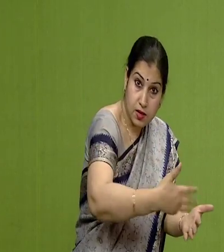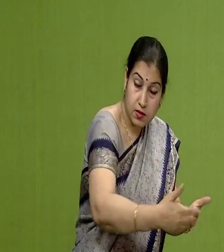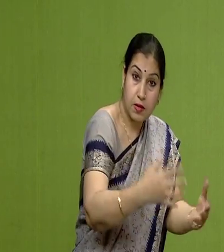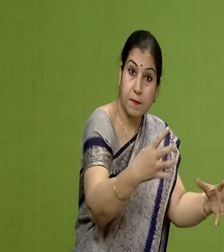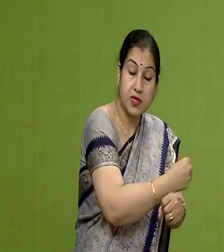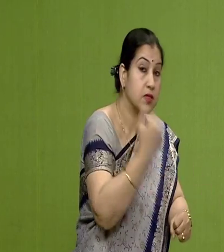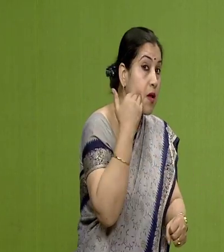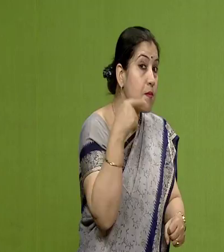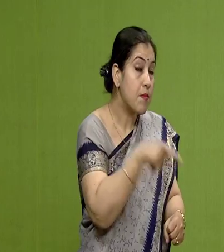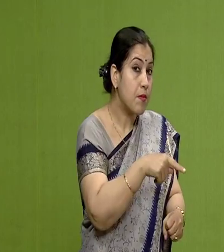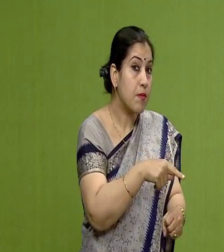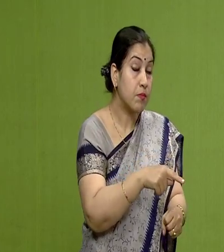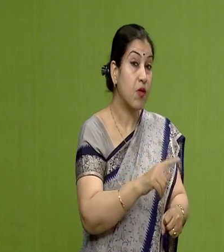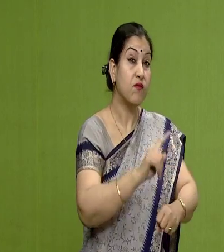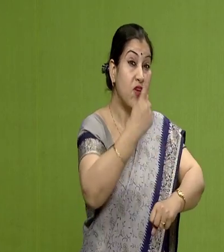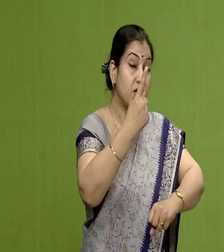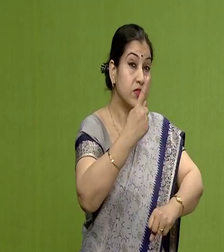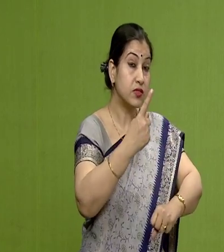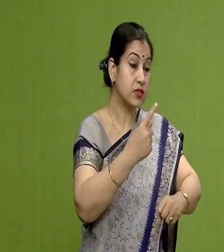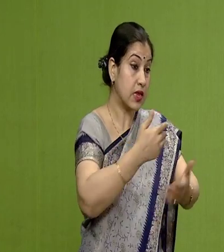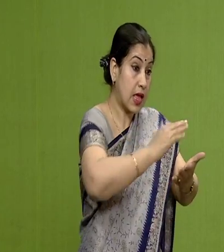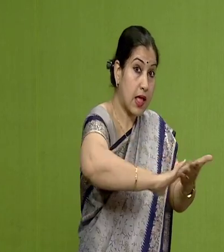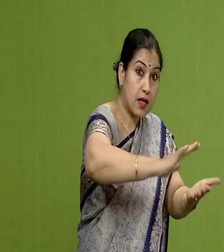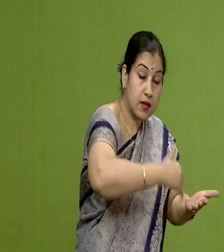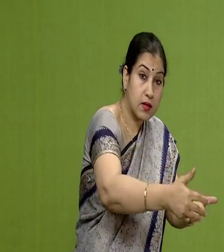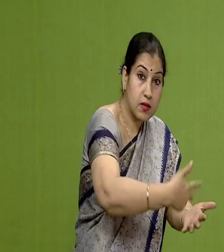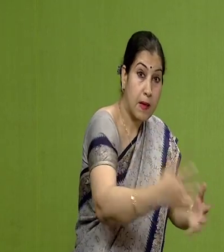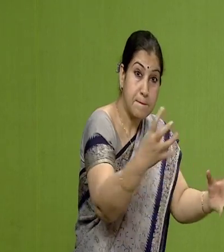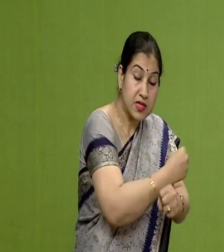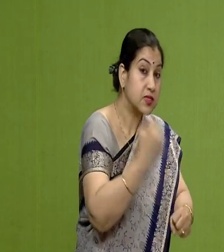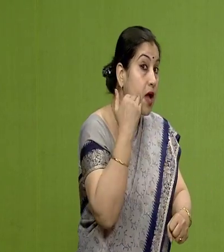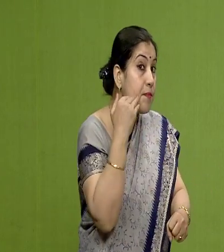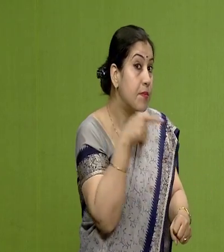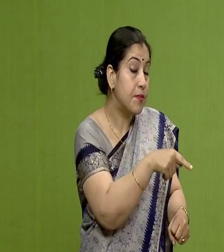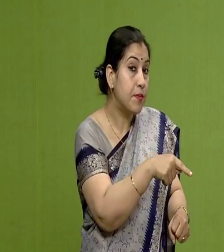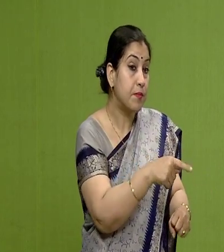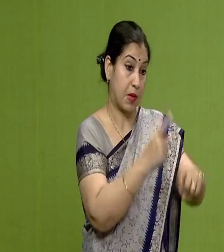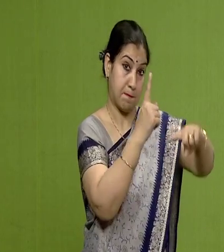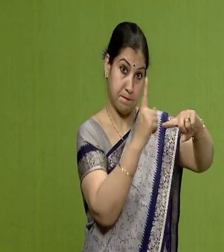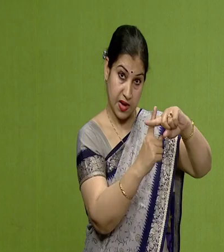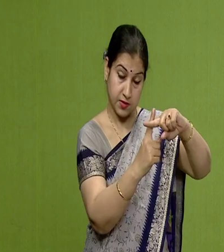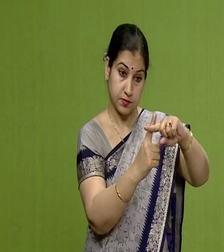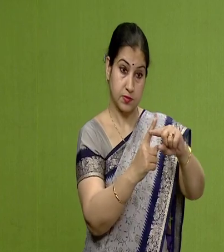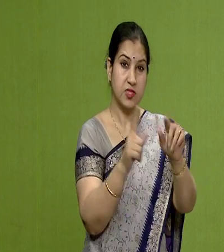factors. First day of the menstrual period plus 7